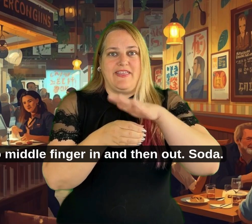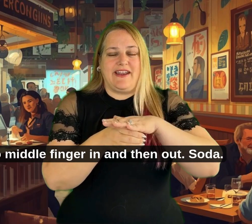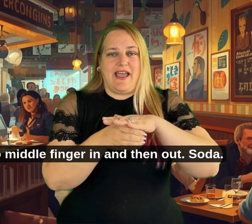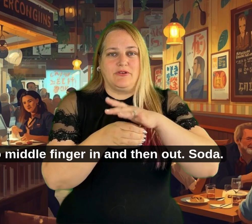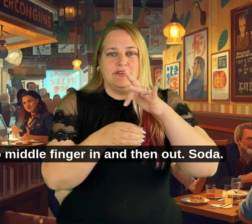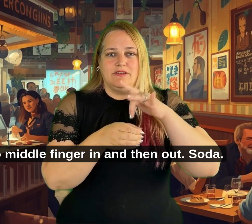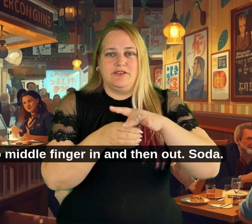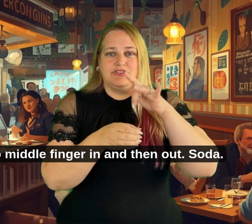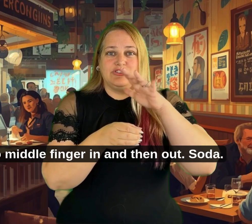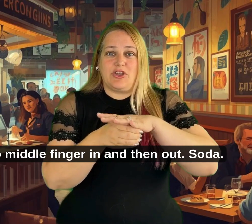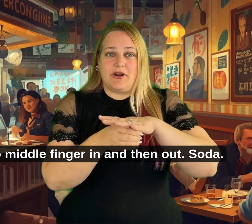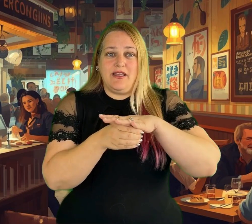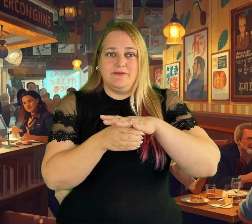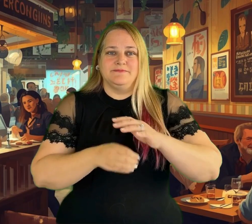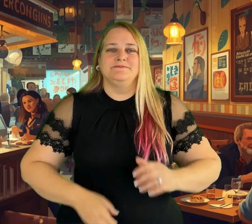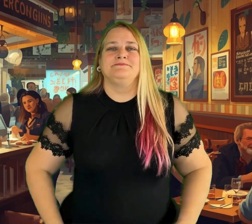and then out. Soda,